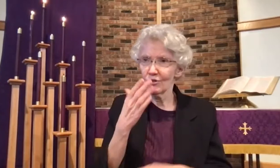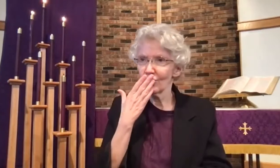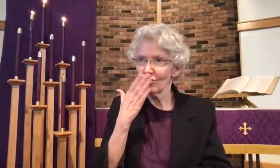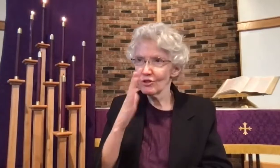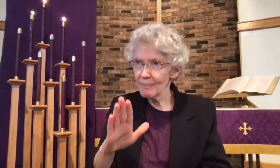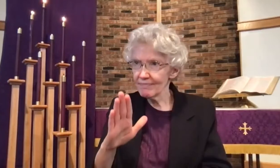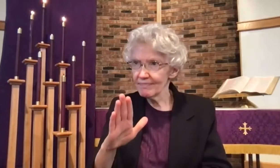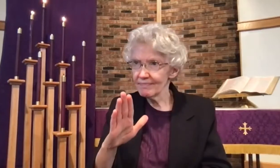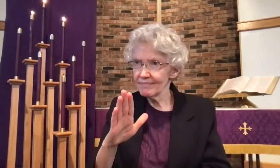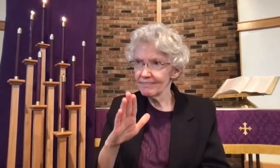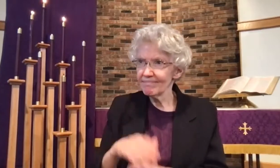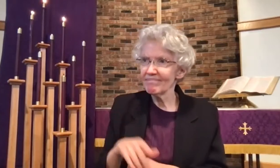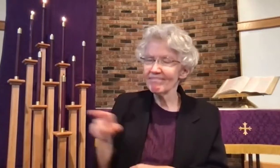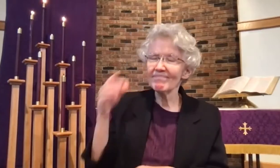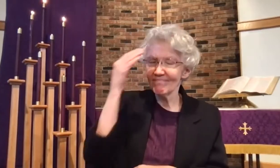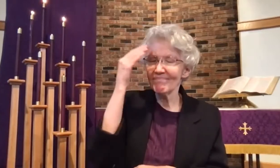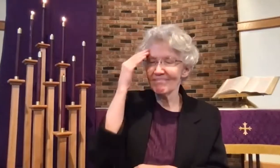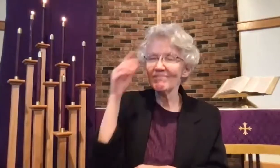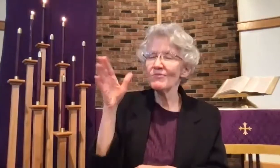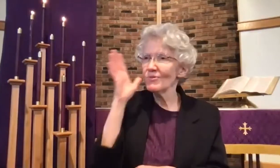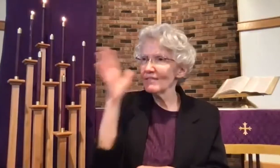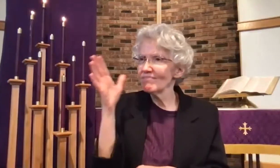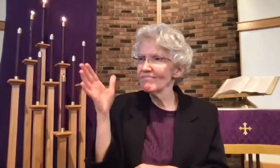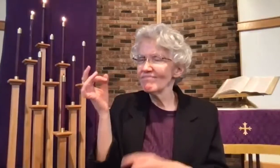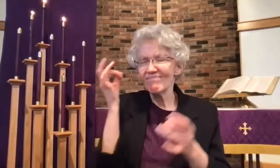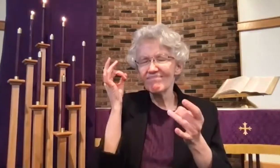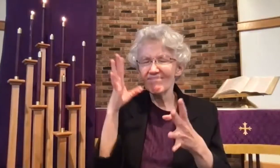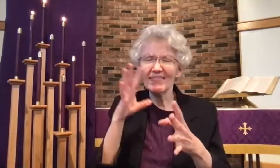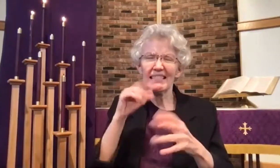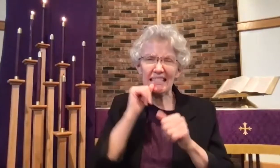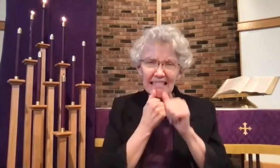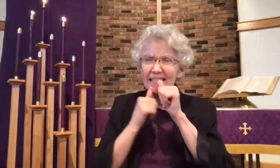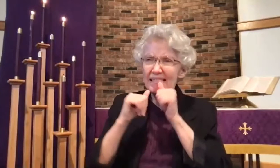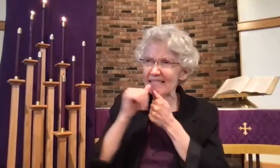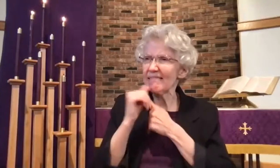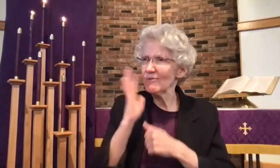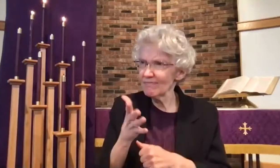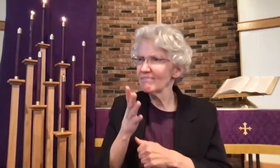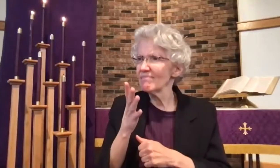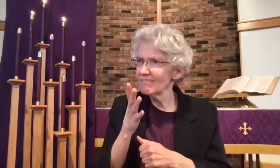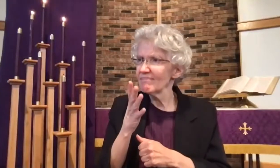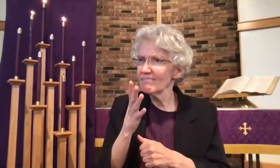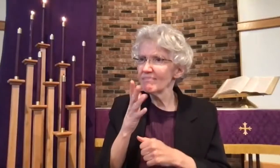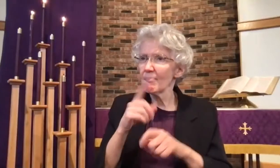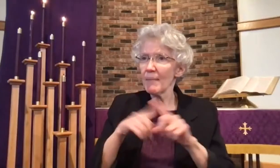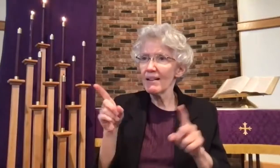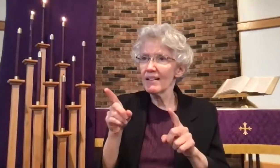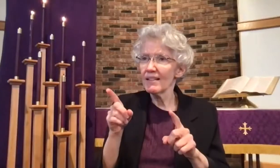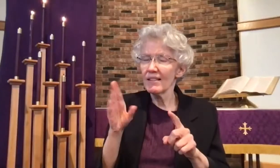be his last trip into Jerusalem. And he knew that he would undergo